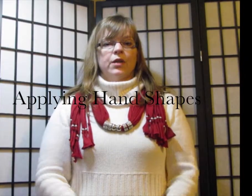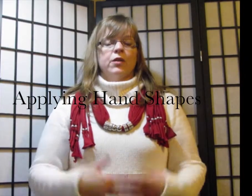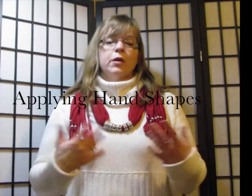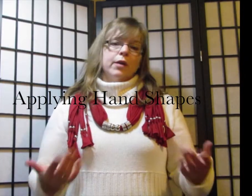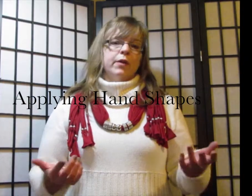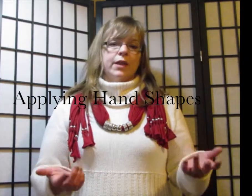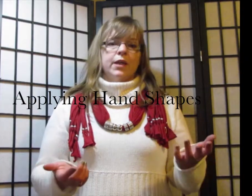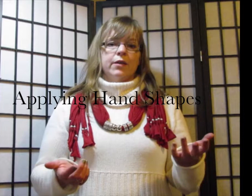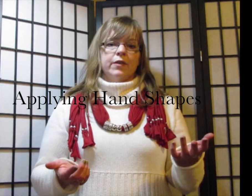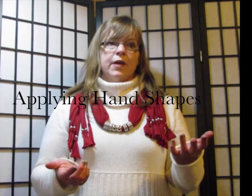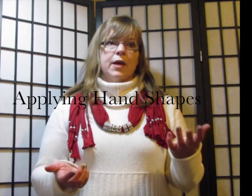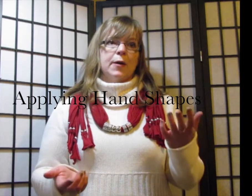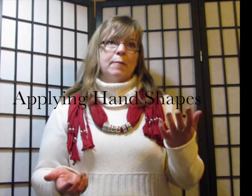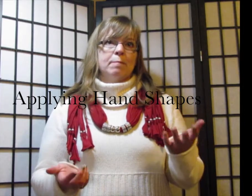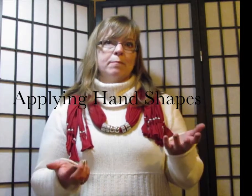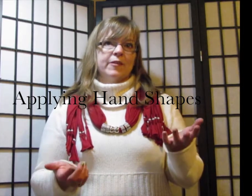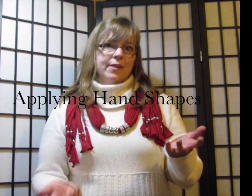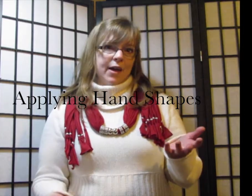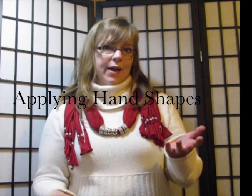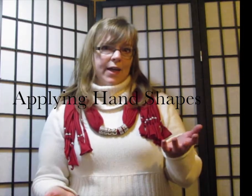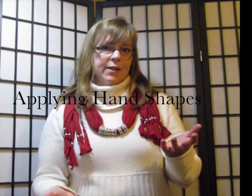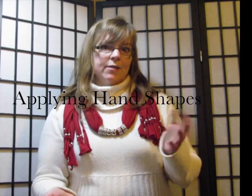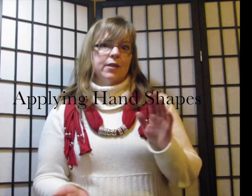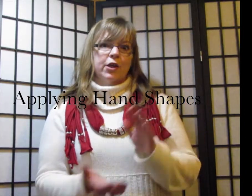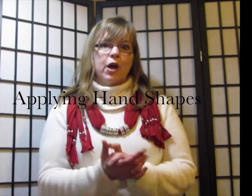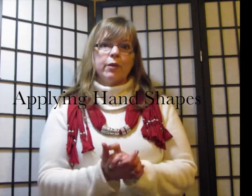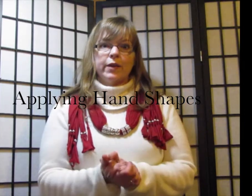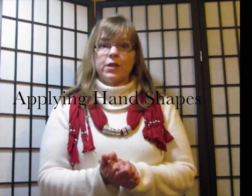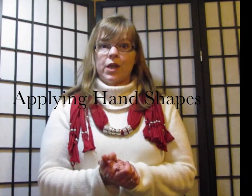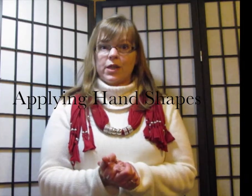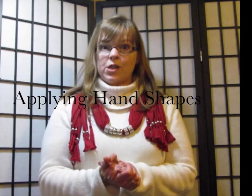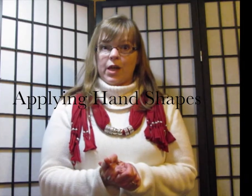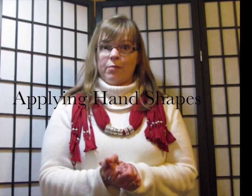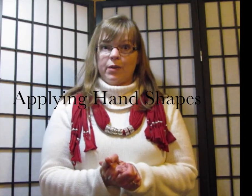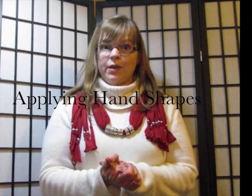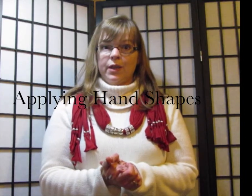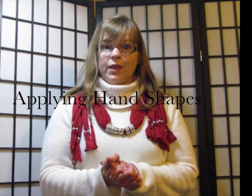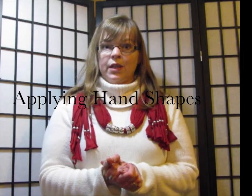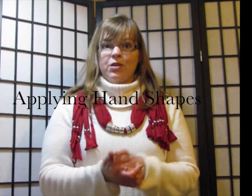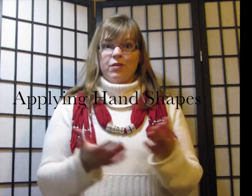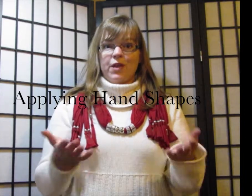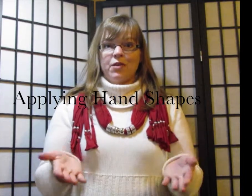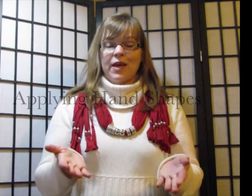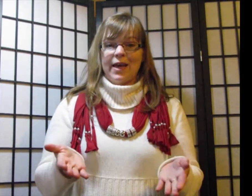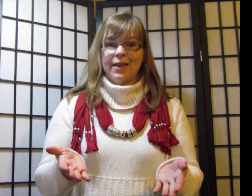So can we think of some signs that go with each hand shape? Do you think you can?